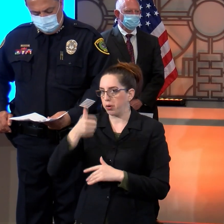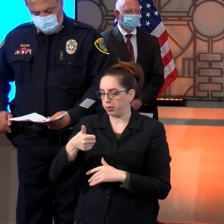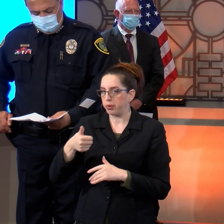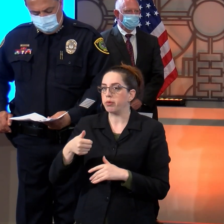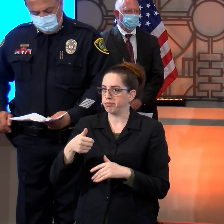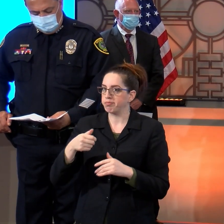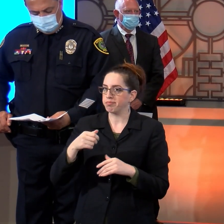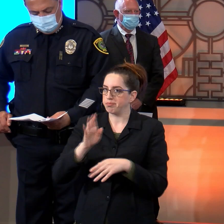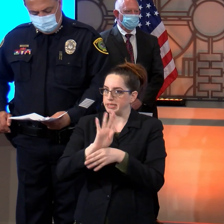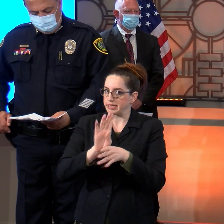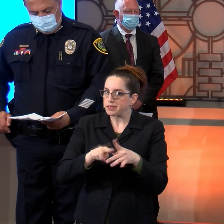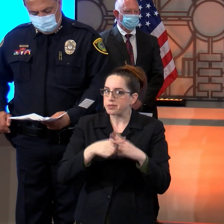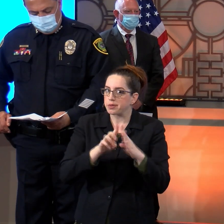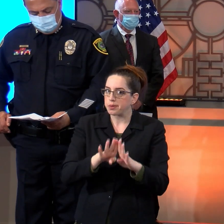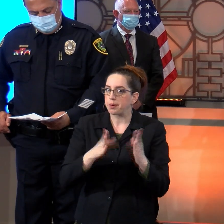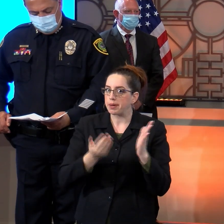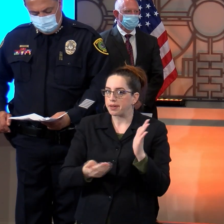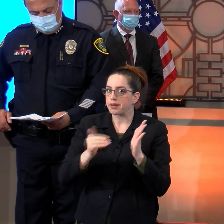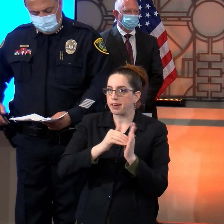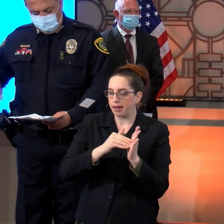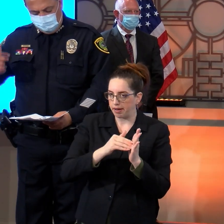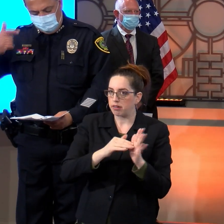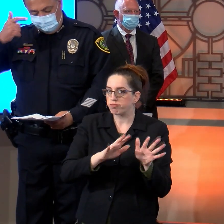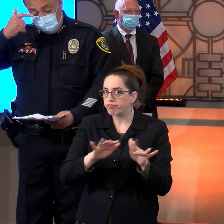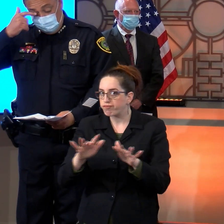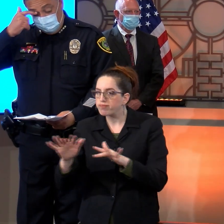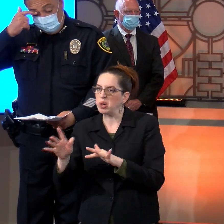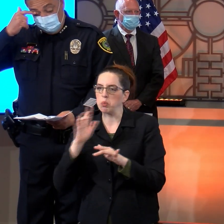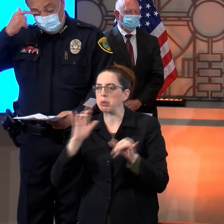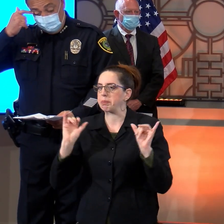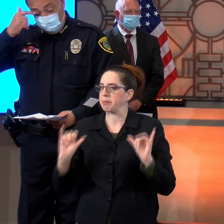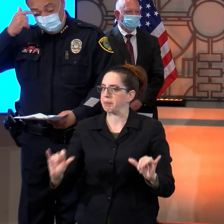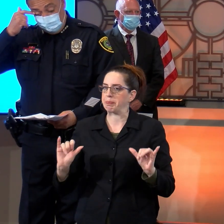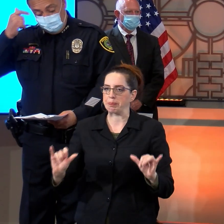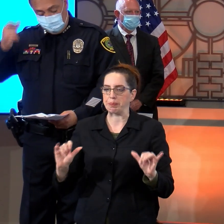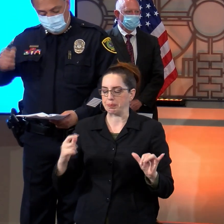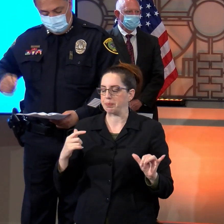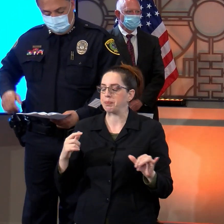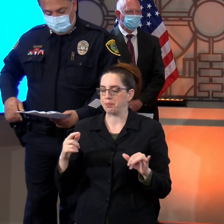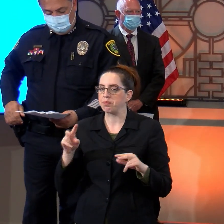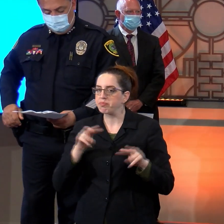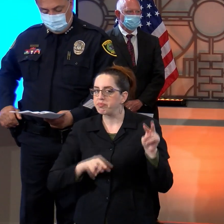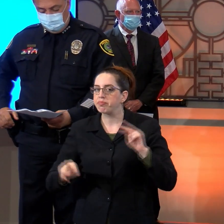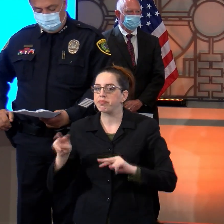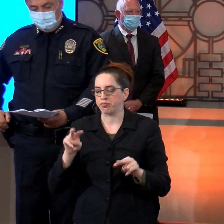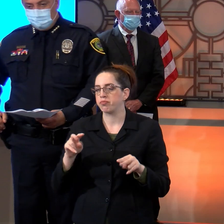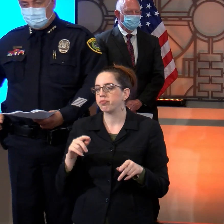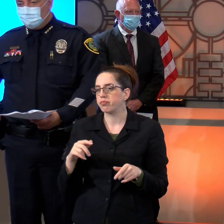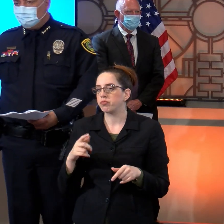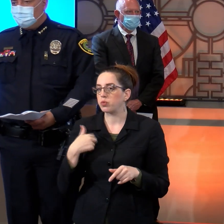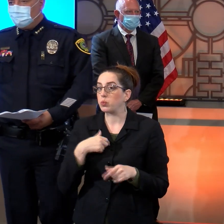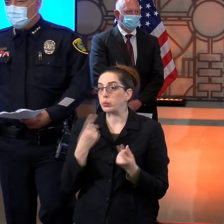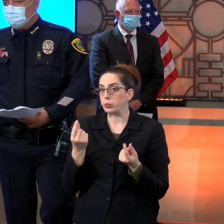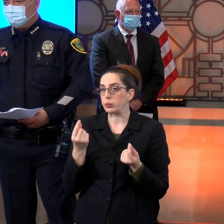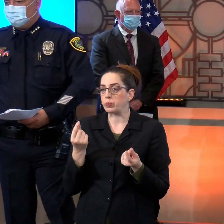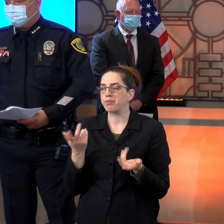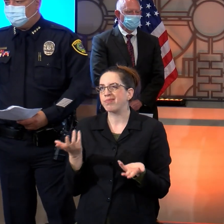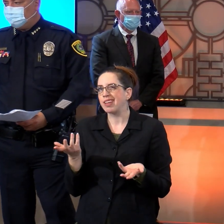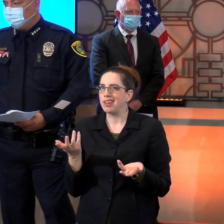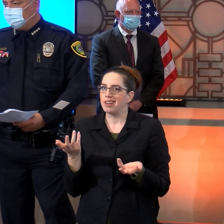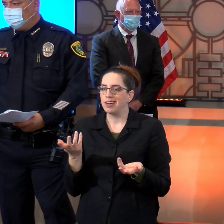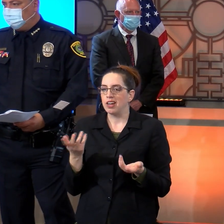the economy starts to open back up and we have businesses opening back up for business. We're going to be working basically off of